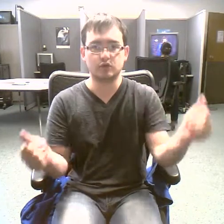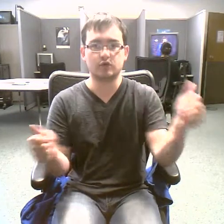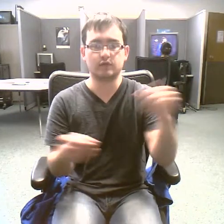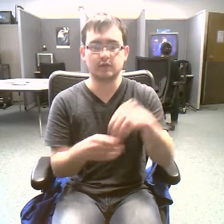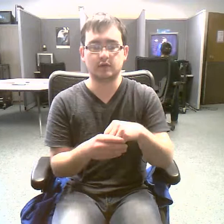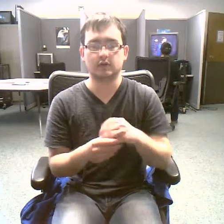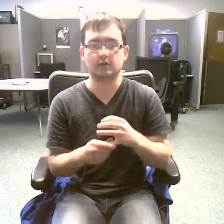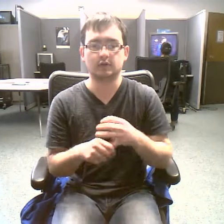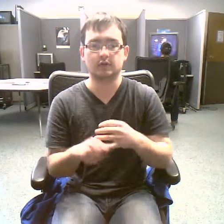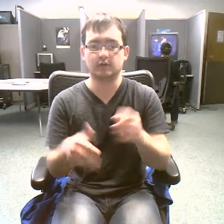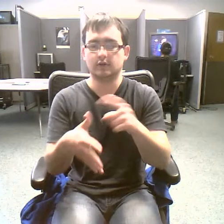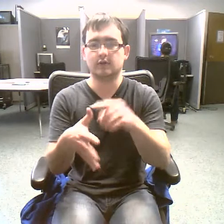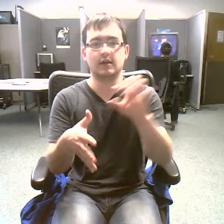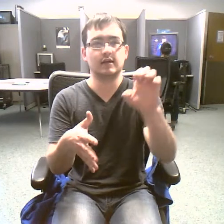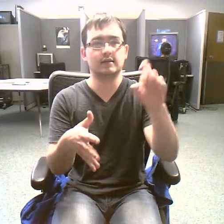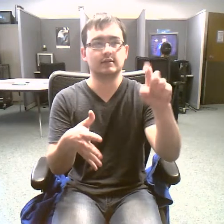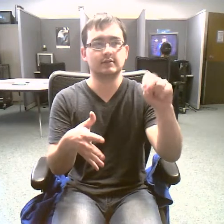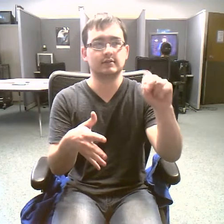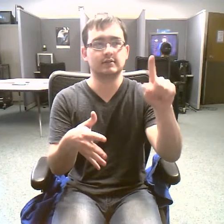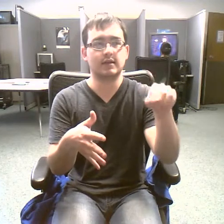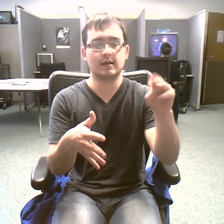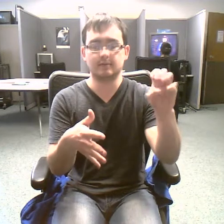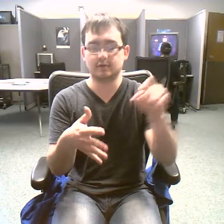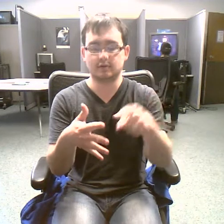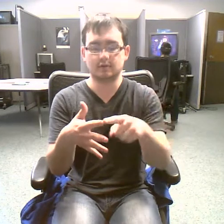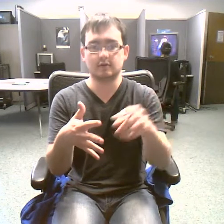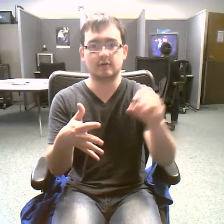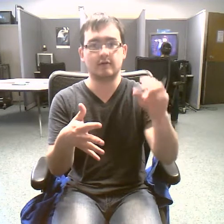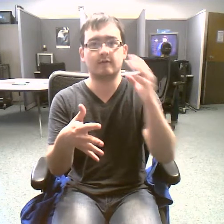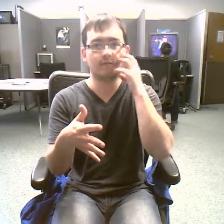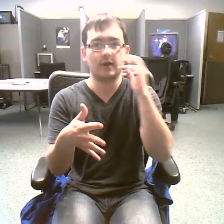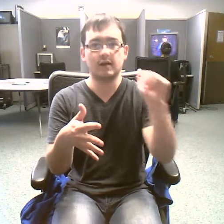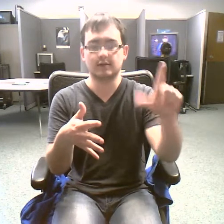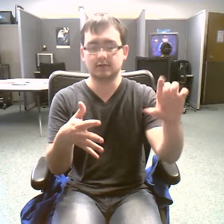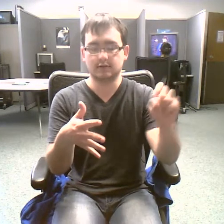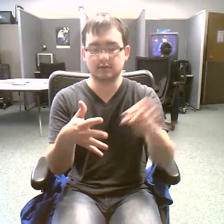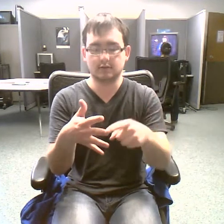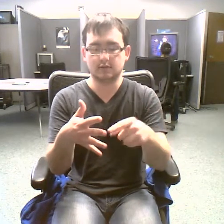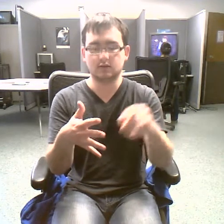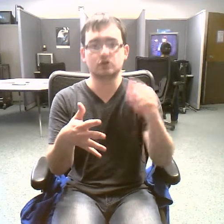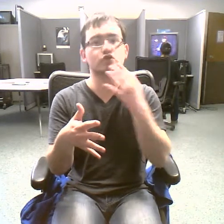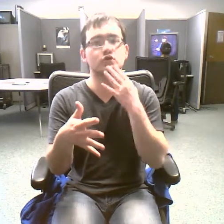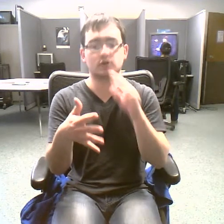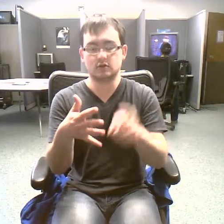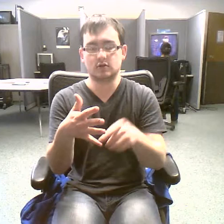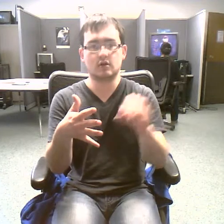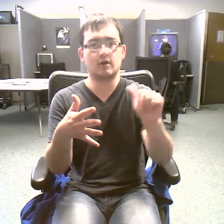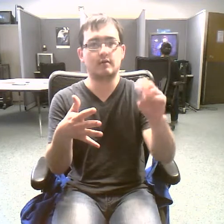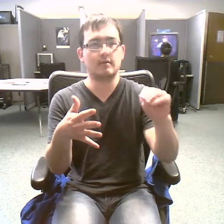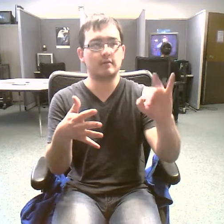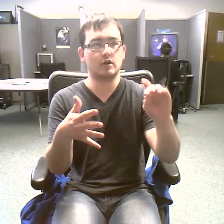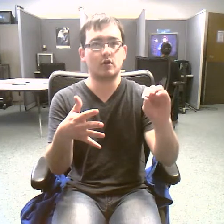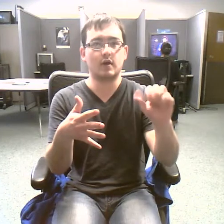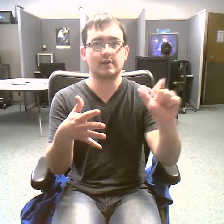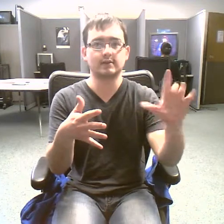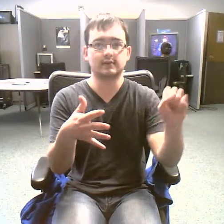fatty acids, sugars, and amino acids that are used to keep the cell working. Waste products are